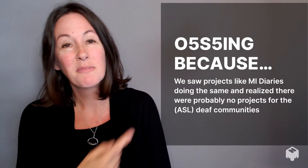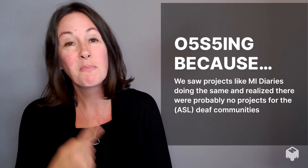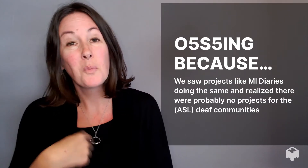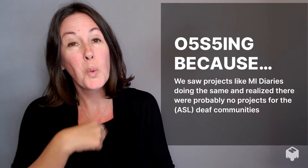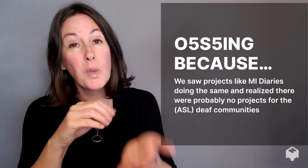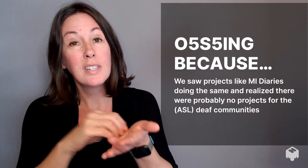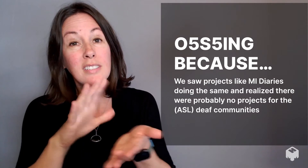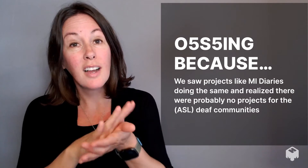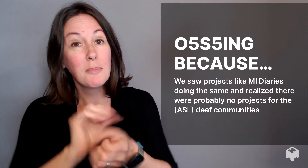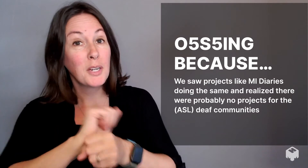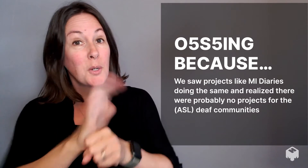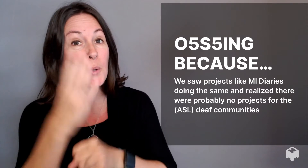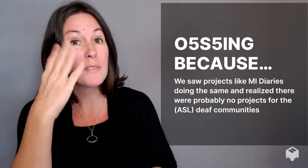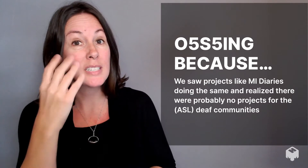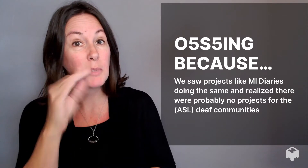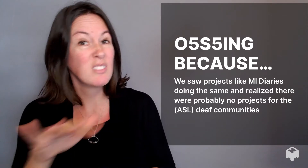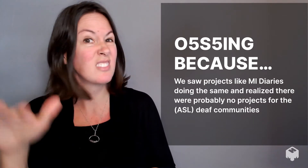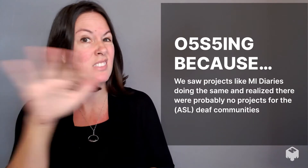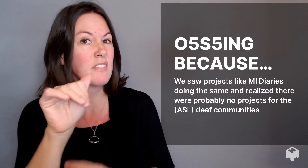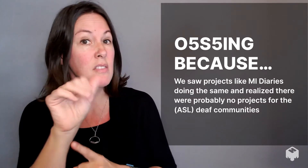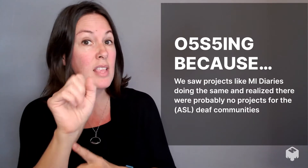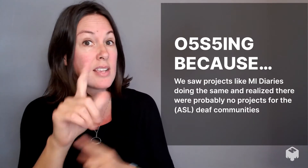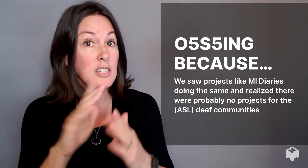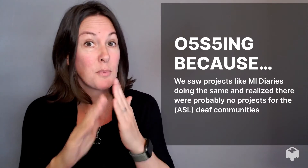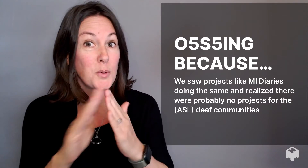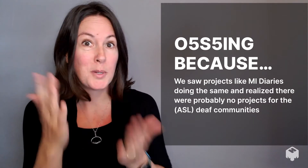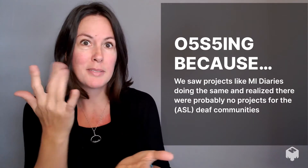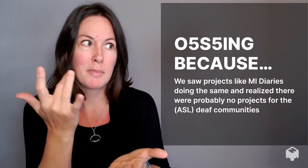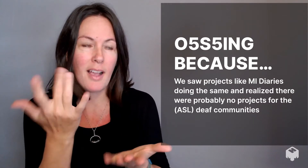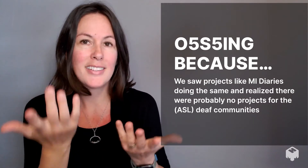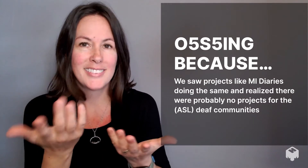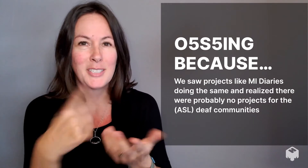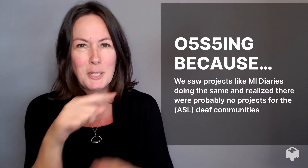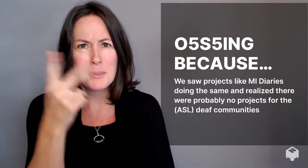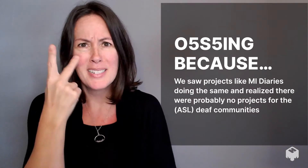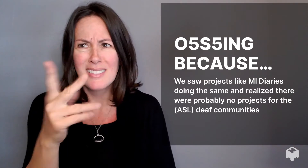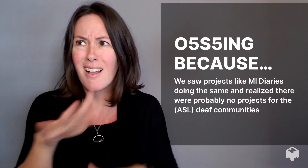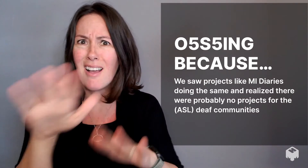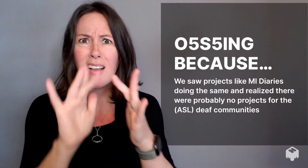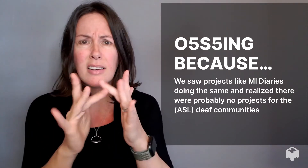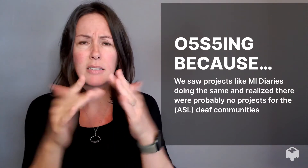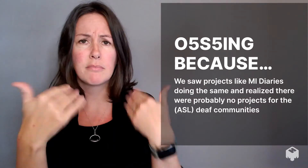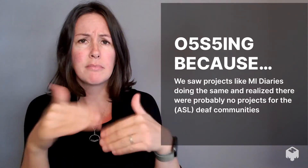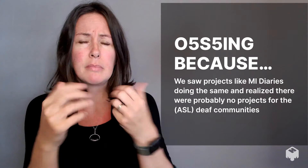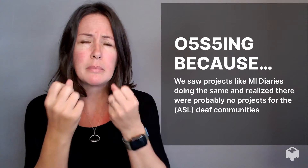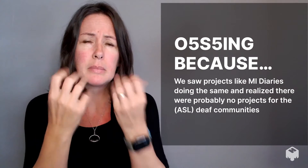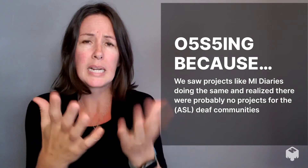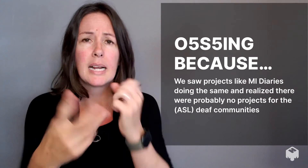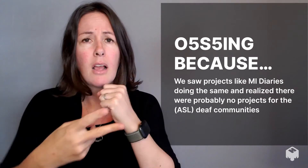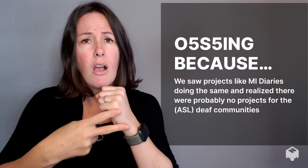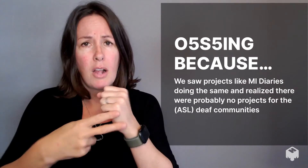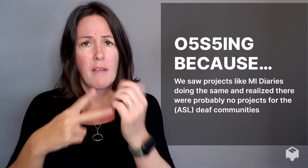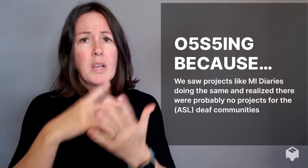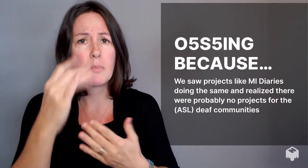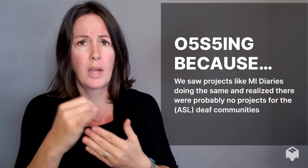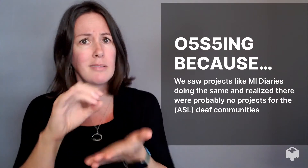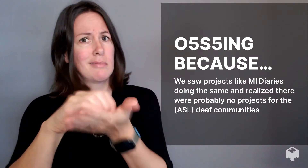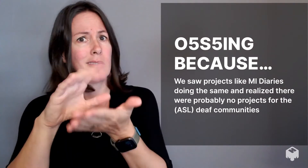So the reason we're documenting the COVID experience of the ASL community is because, as you can see online, there are a lot of